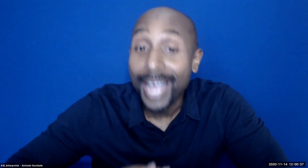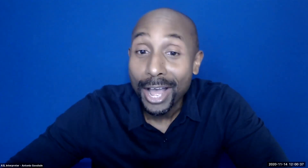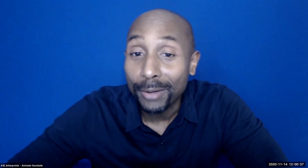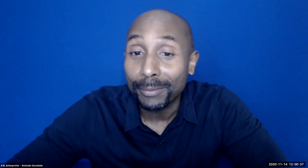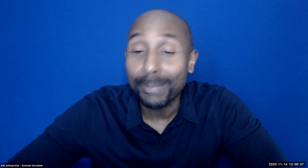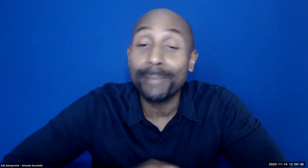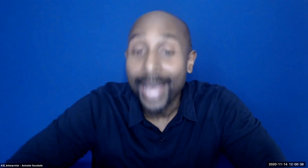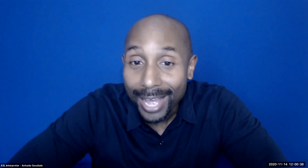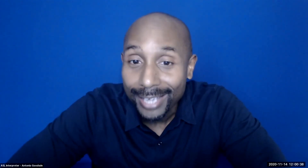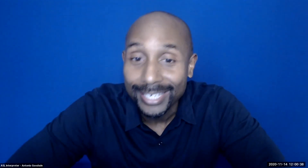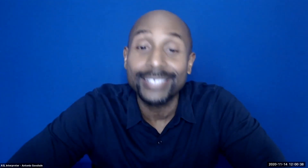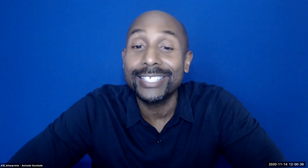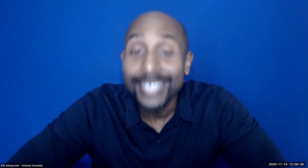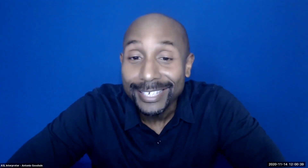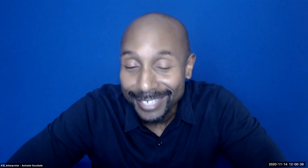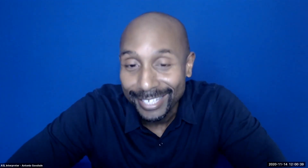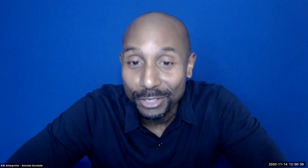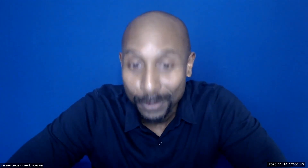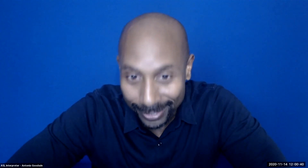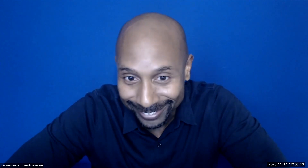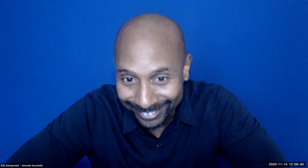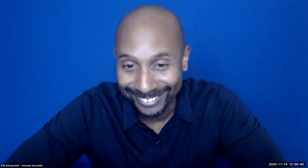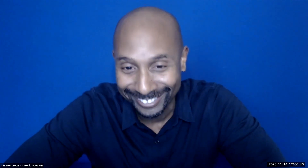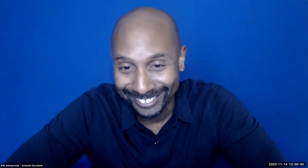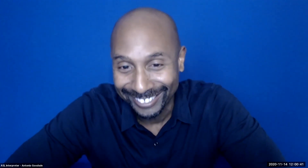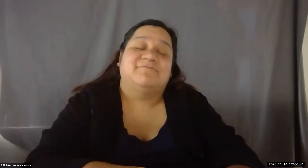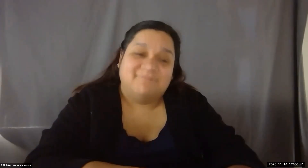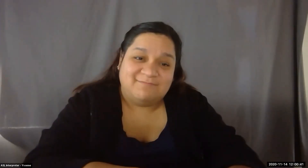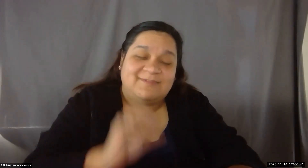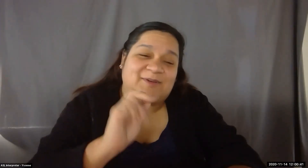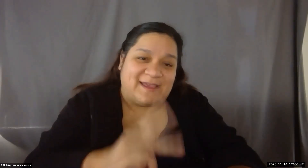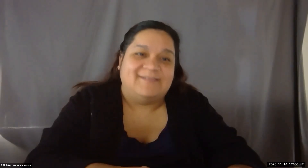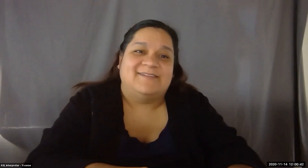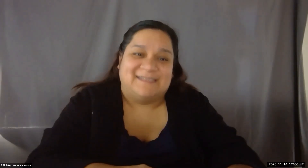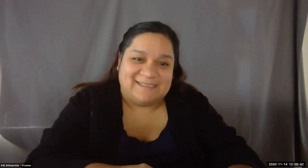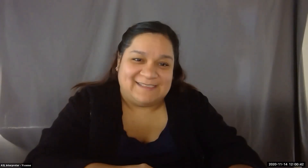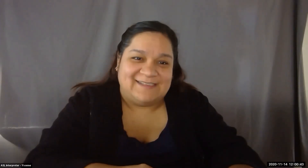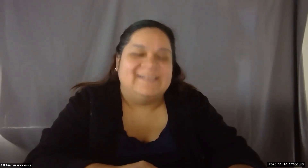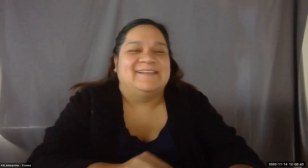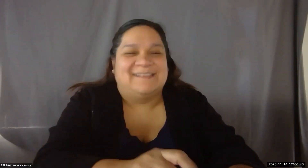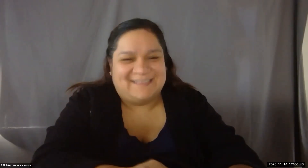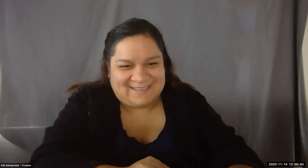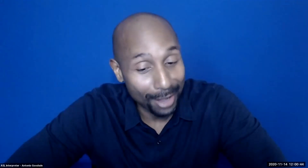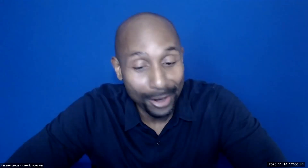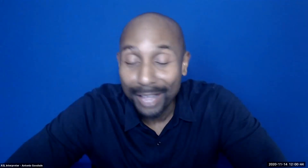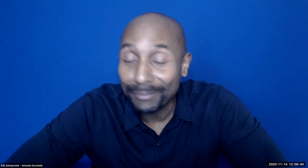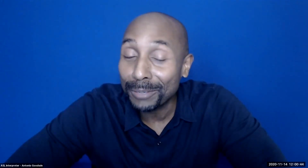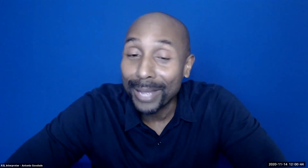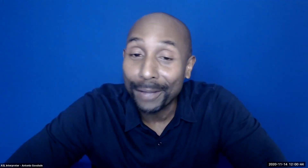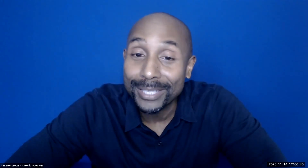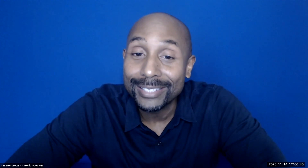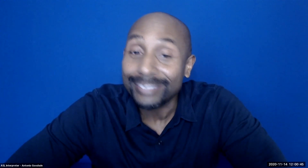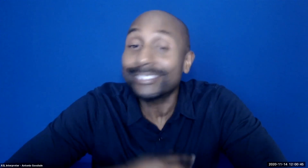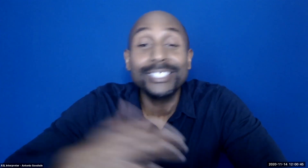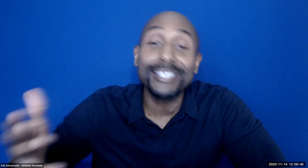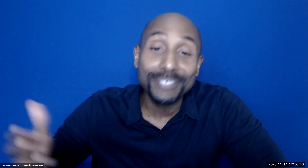Right now, my behind is seated in Houston. Oh, okay. However, I already have a trip.